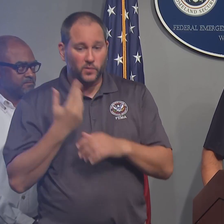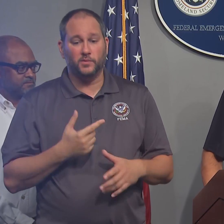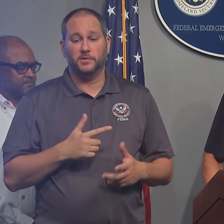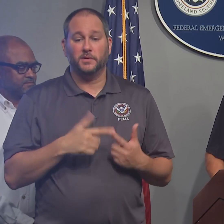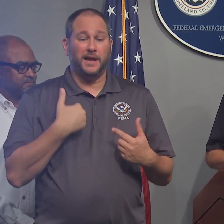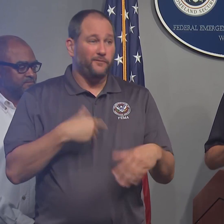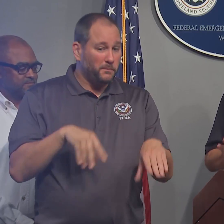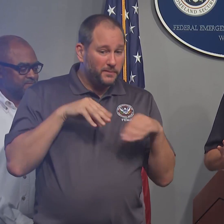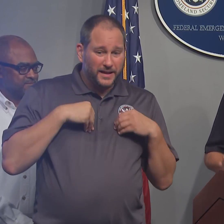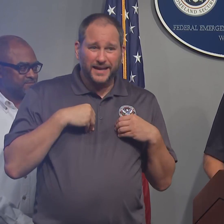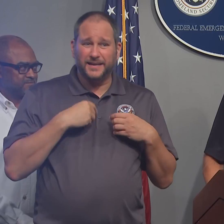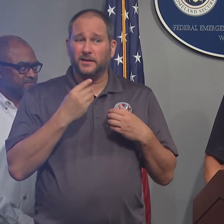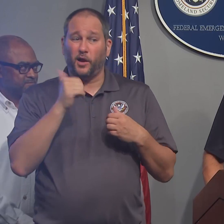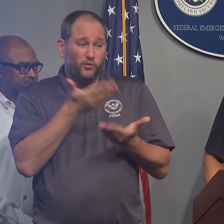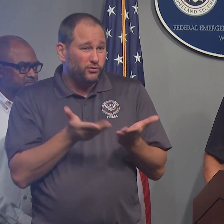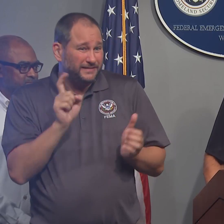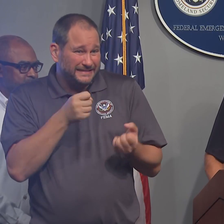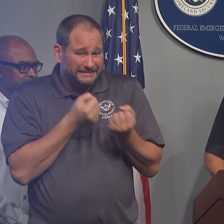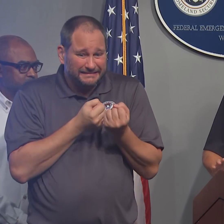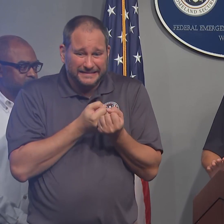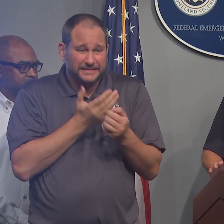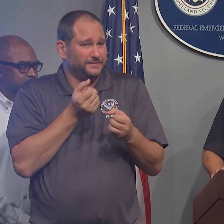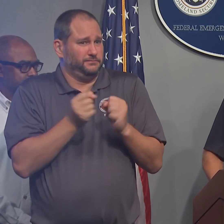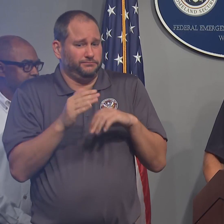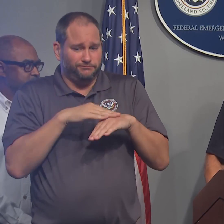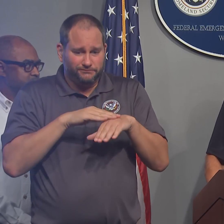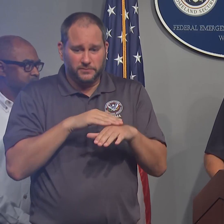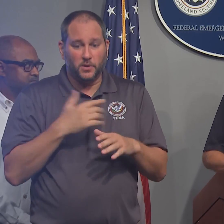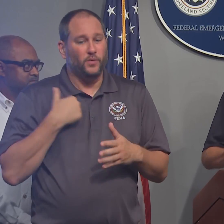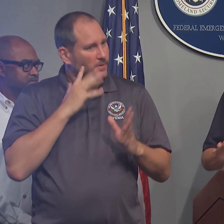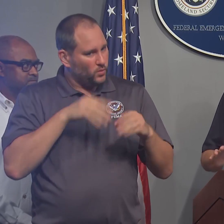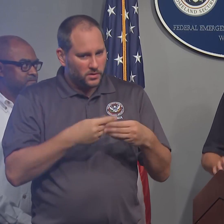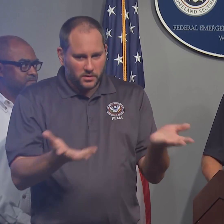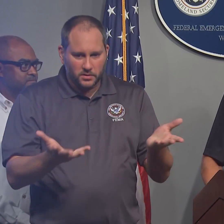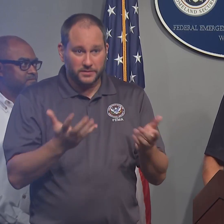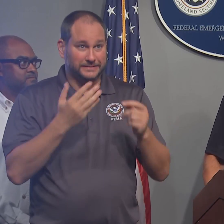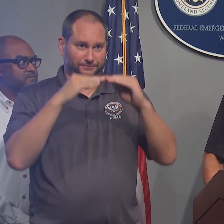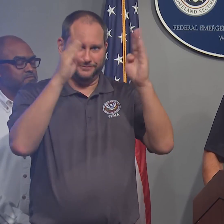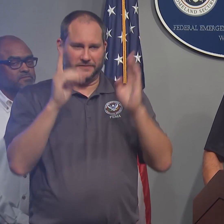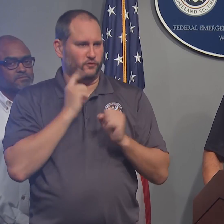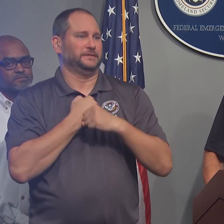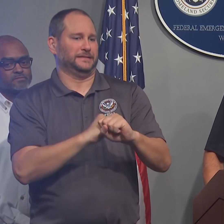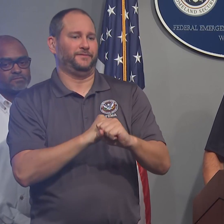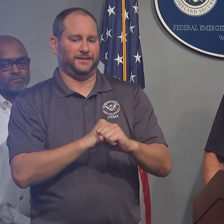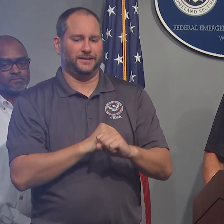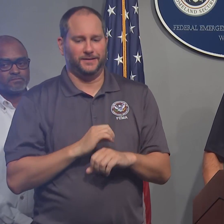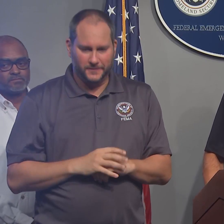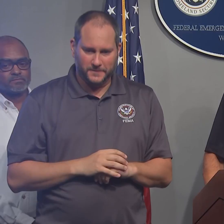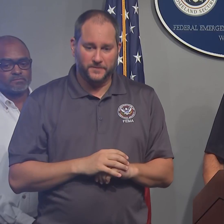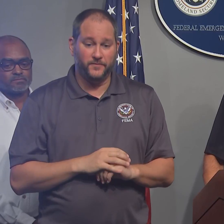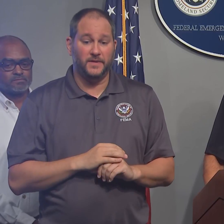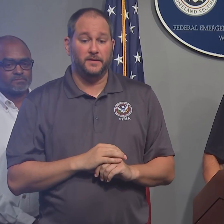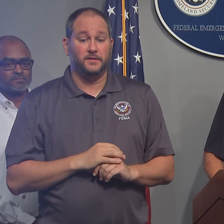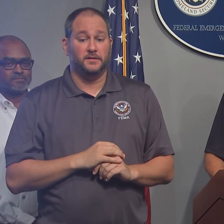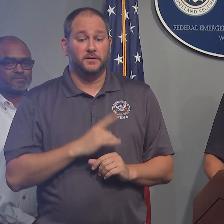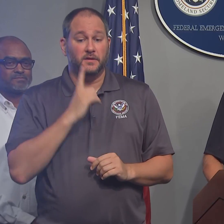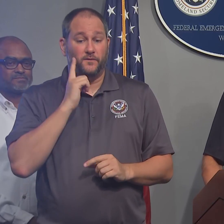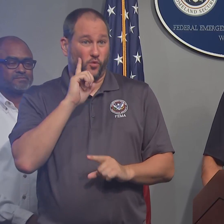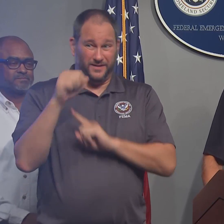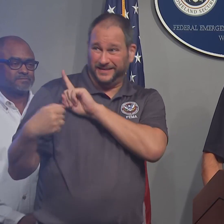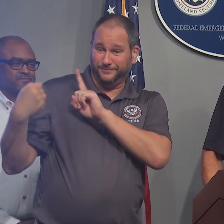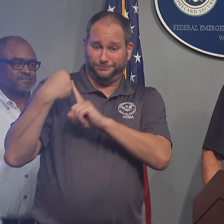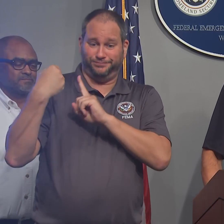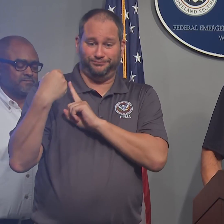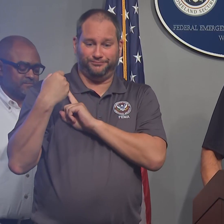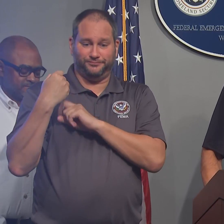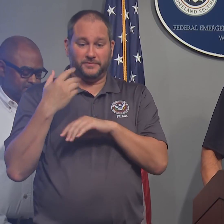you, and we'll keep you safe until the storm passes, and then post-landfall and post-impact, it'll be a more